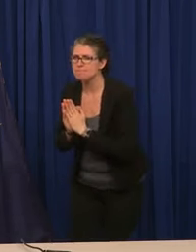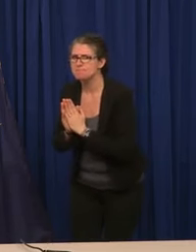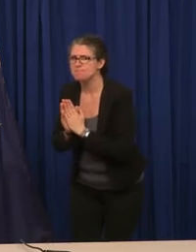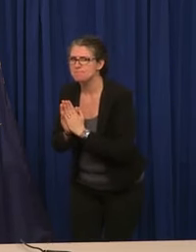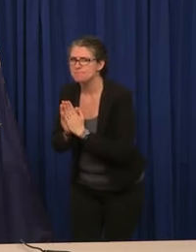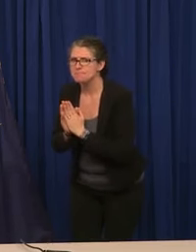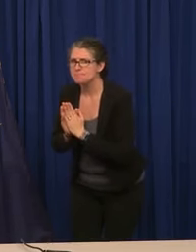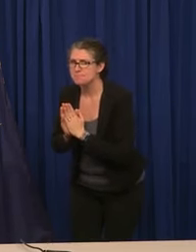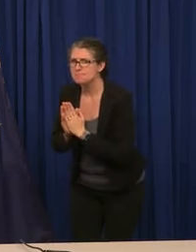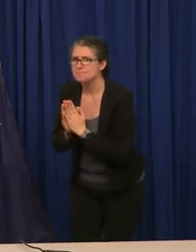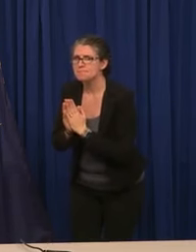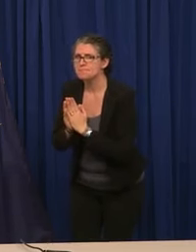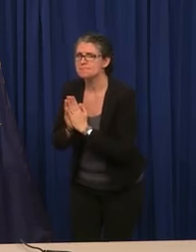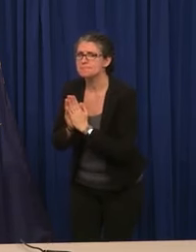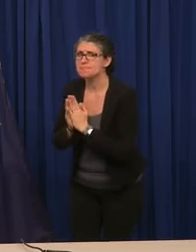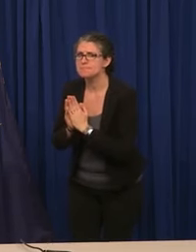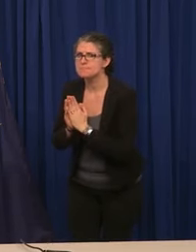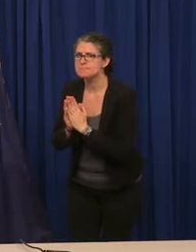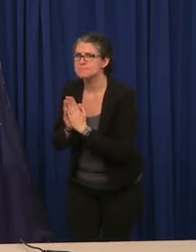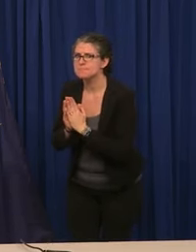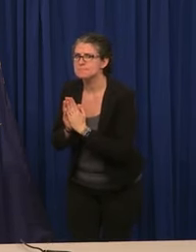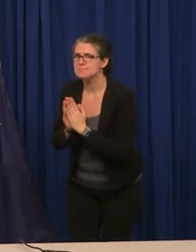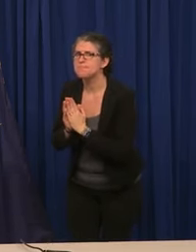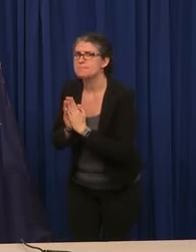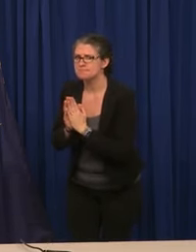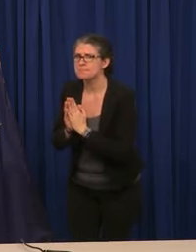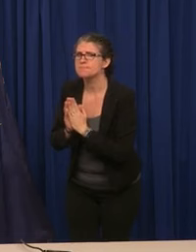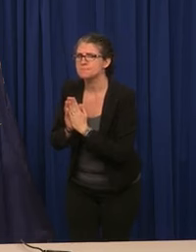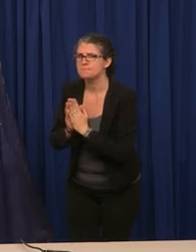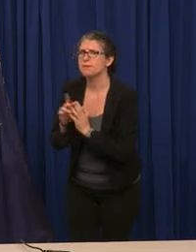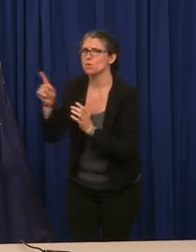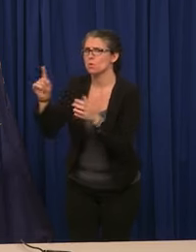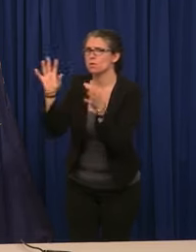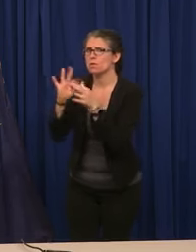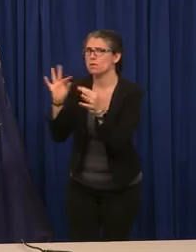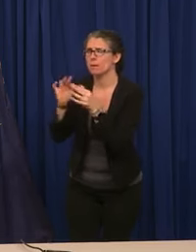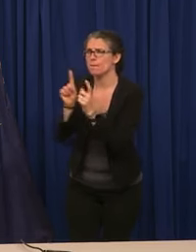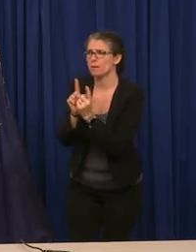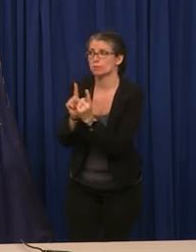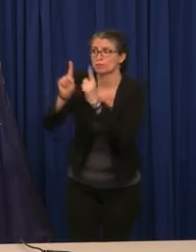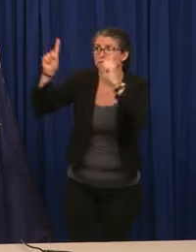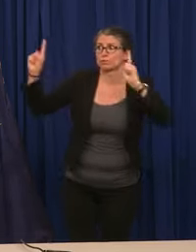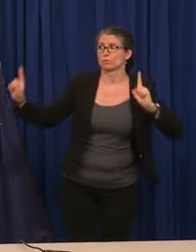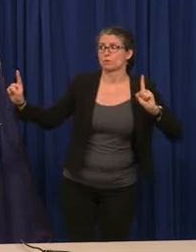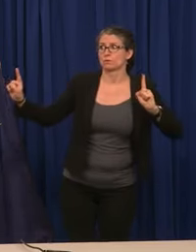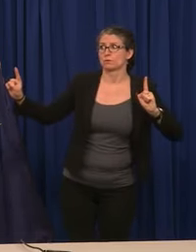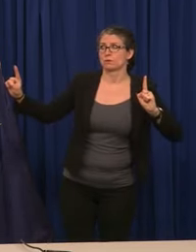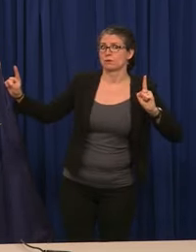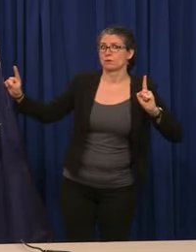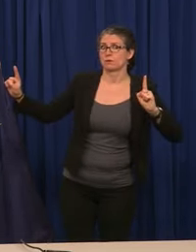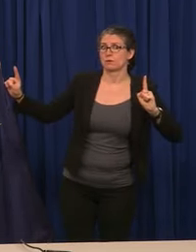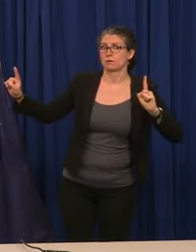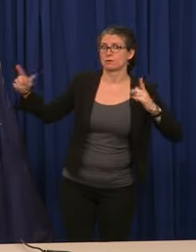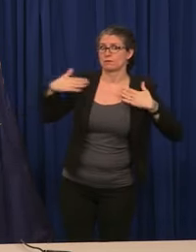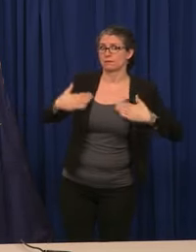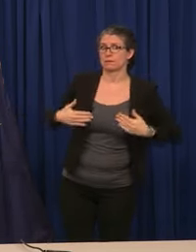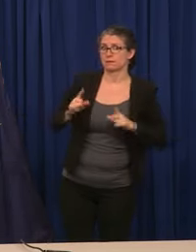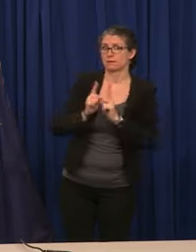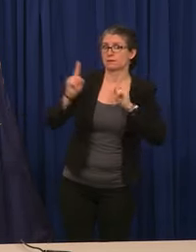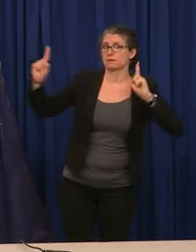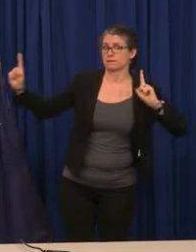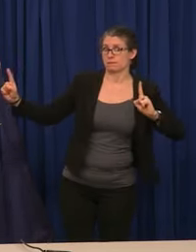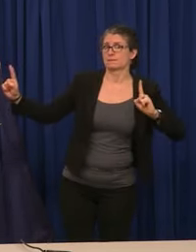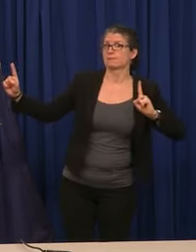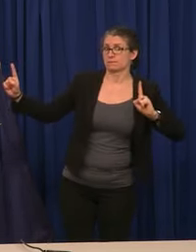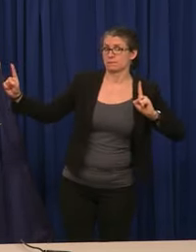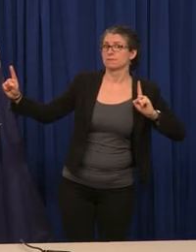reporting question. The social distancing question, do you have CDC staff or others going to